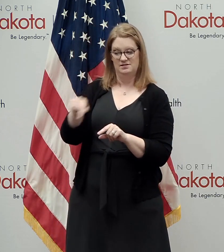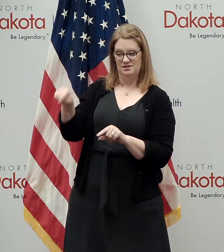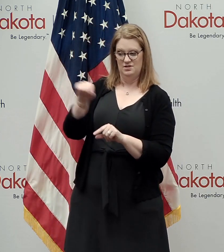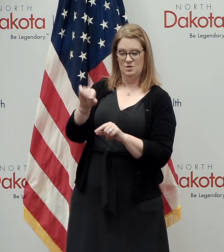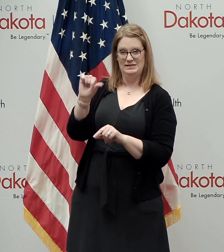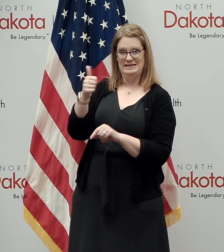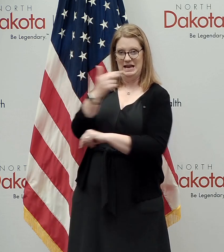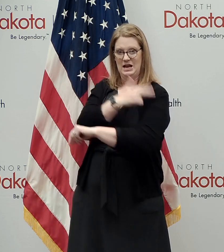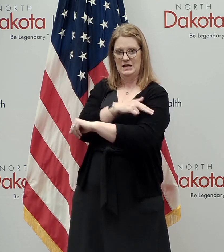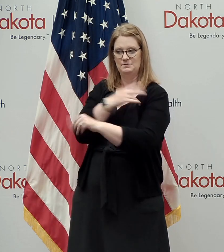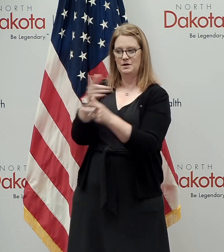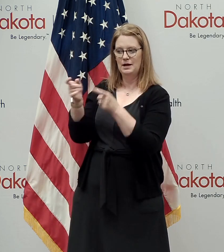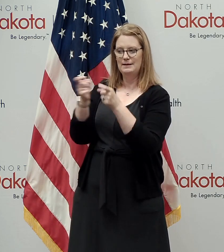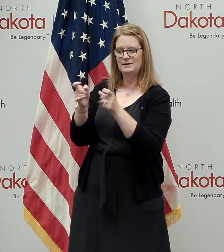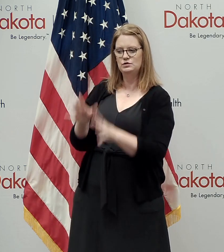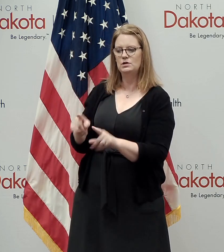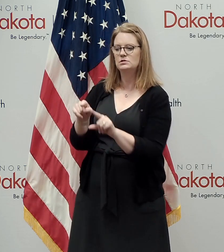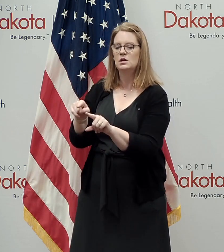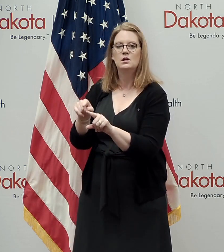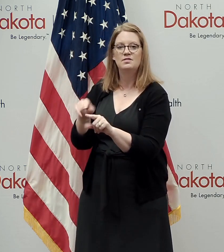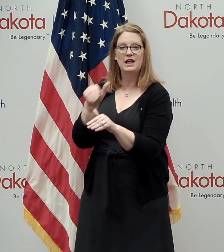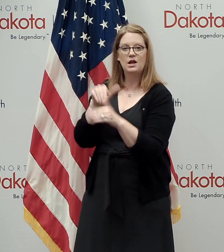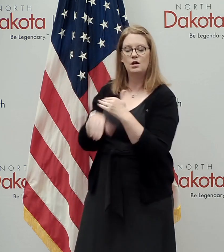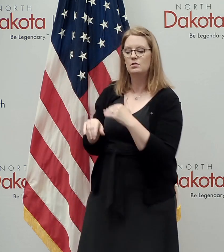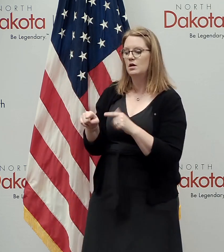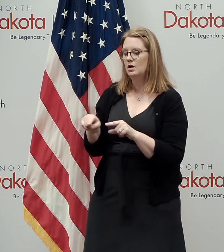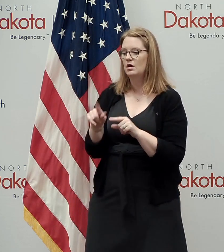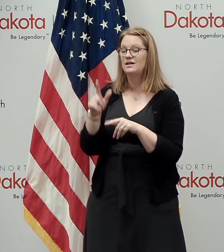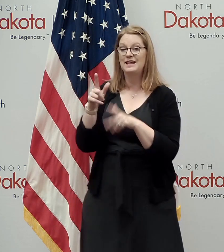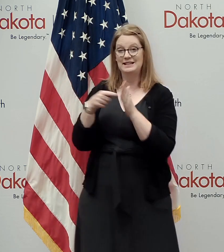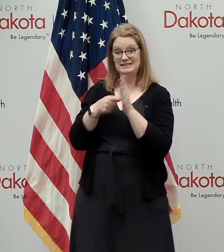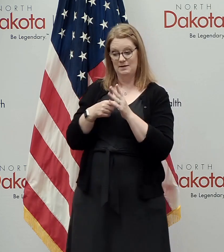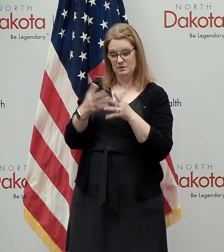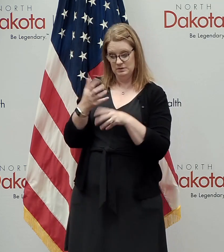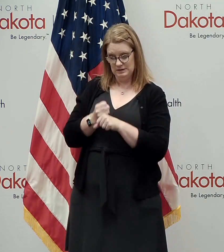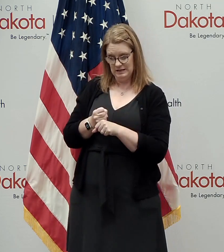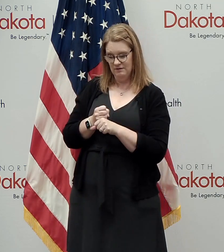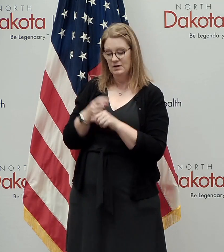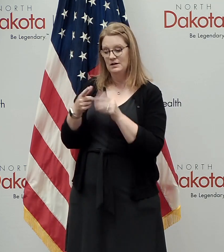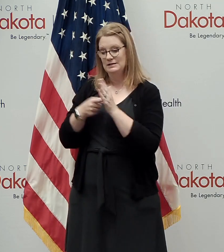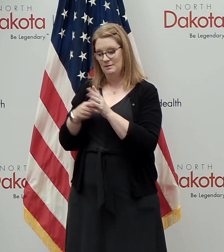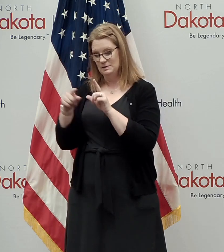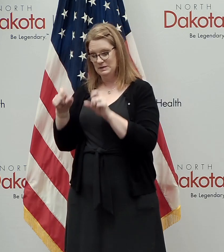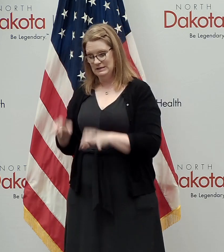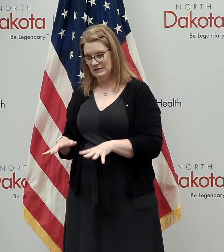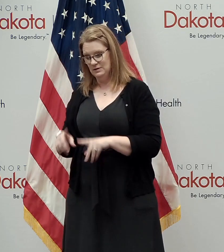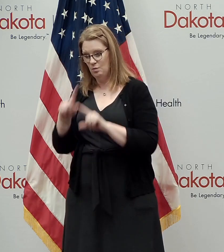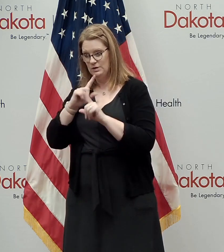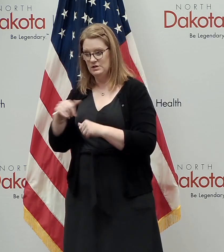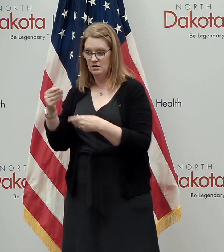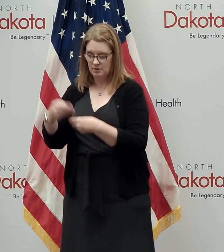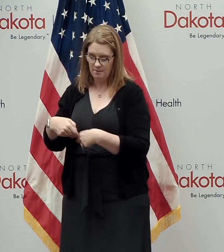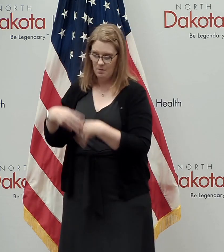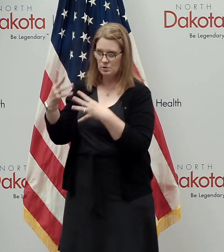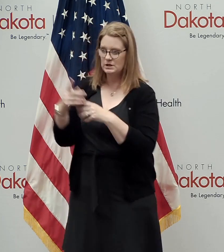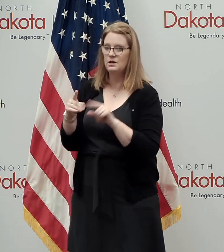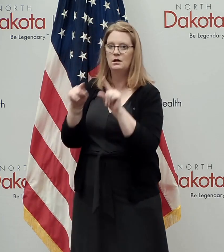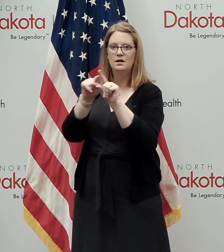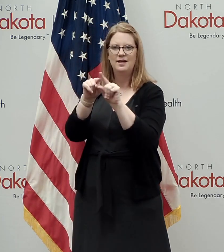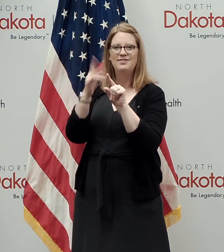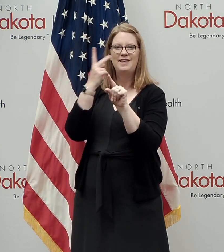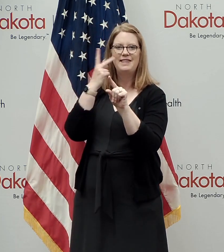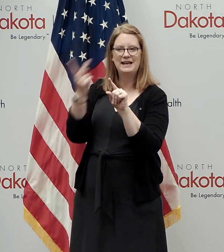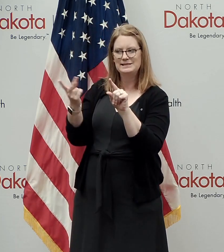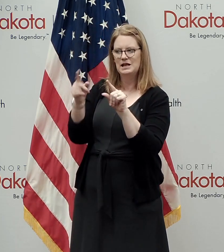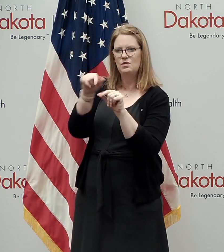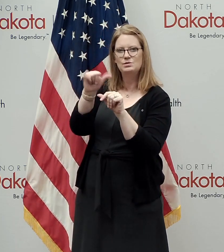the Mako website, and they could go and they'd say, okay, the sample's been received, the sample is in testing, now the results are posted. I mean, they show all of